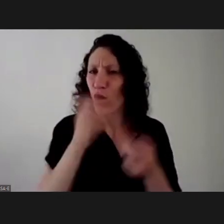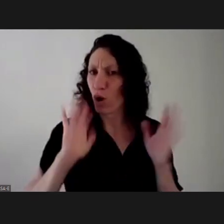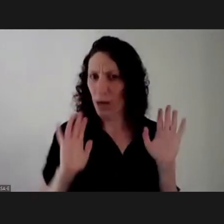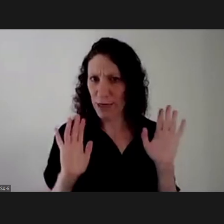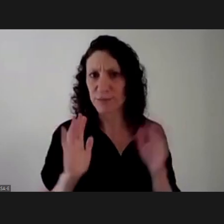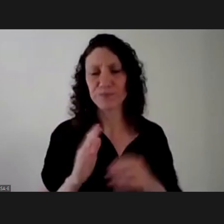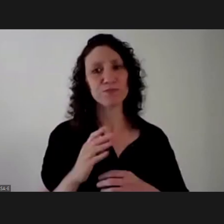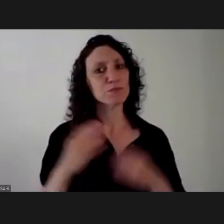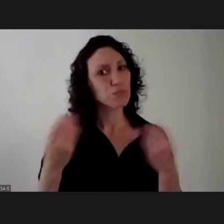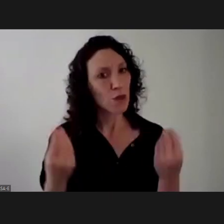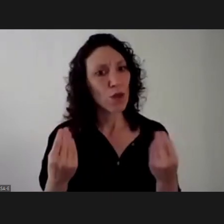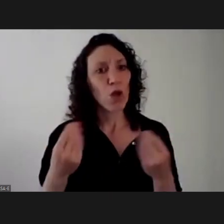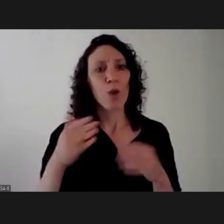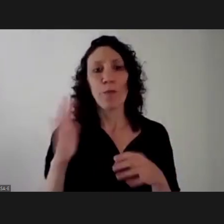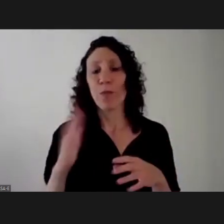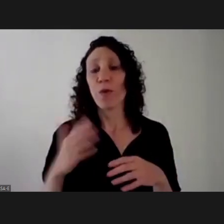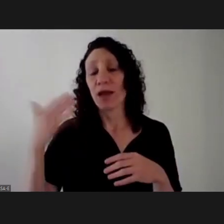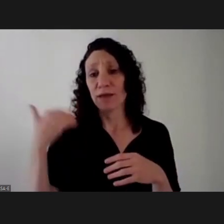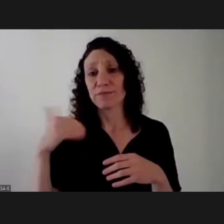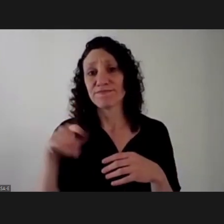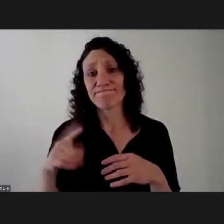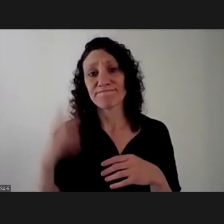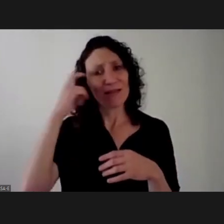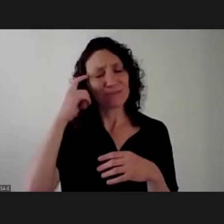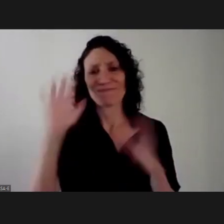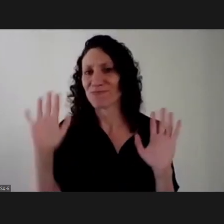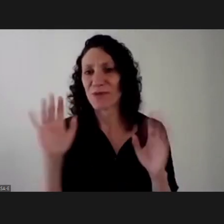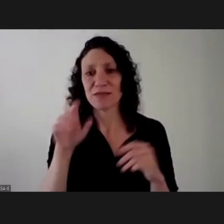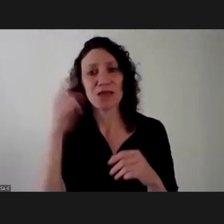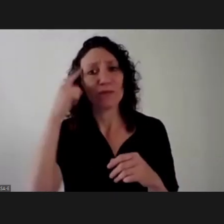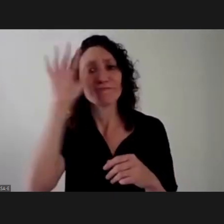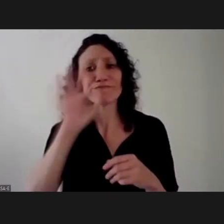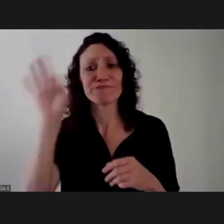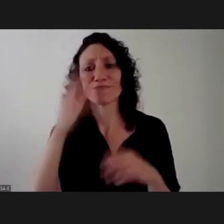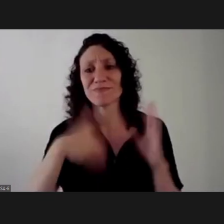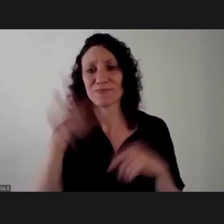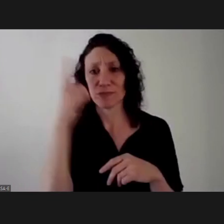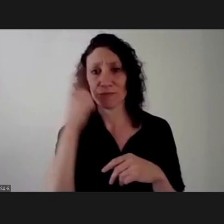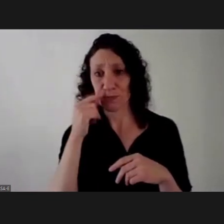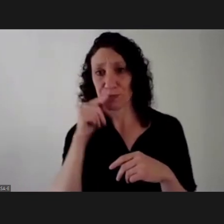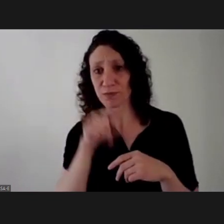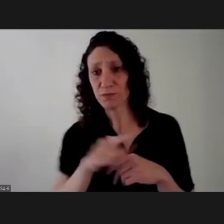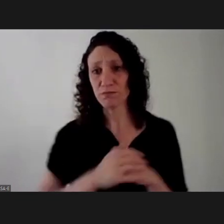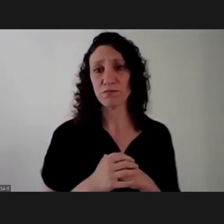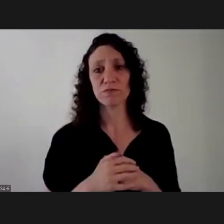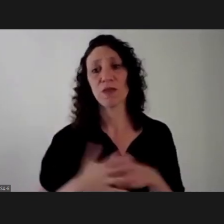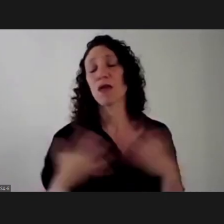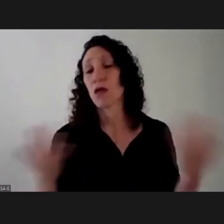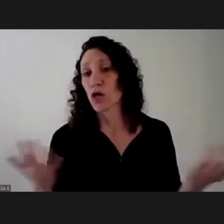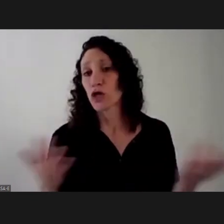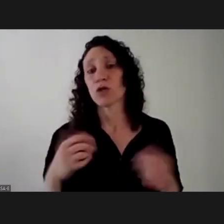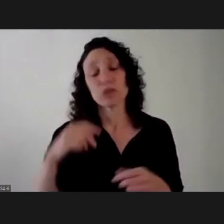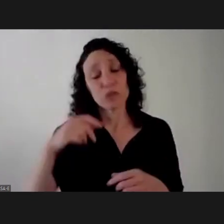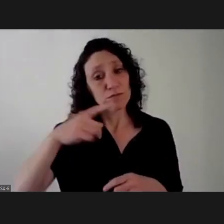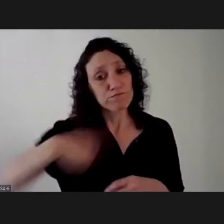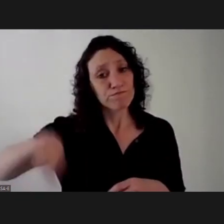idea of criticism submitted to certain patterns of interpretation. Without submitting to